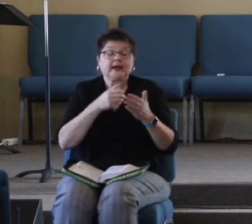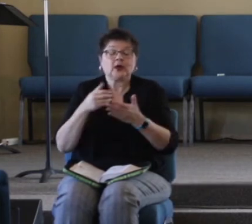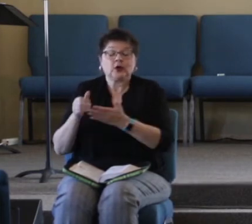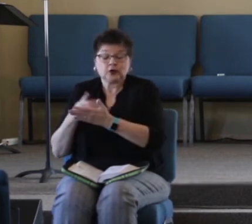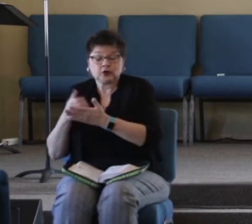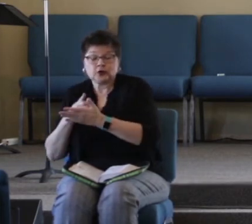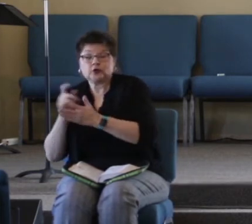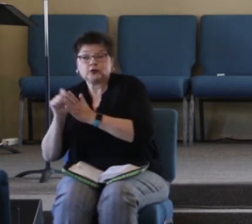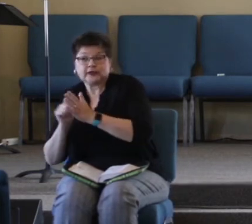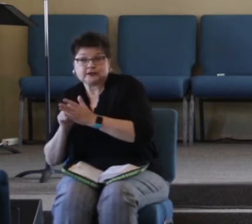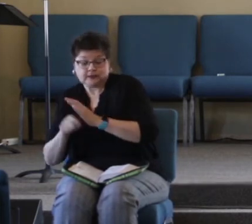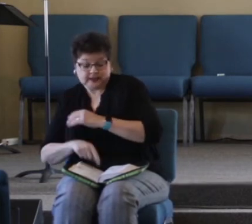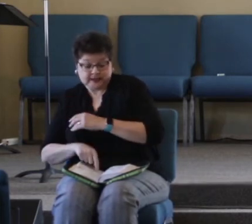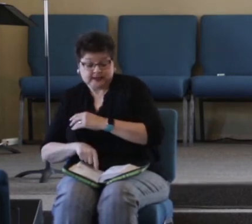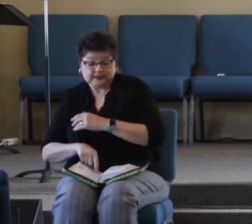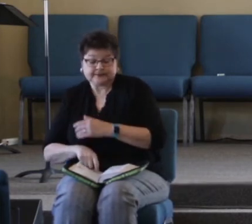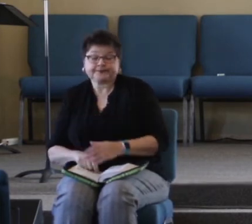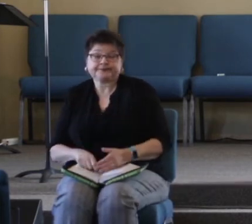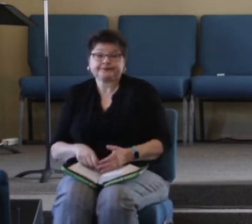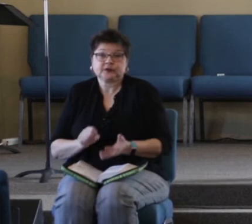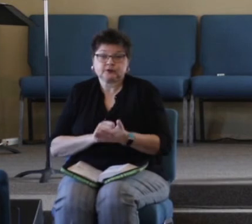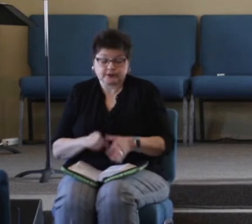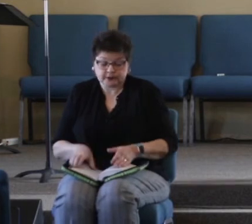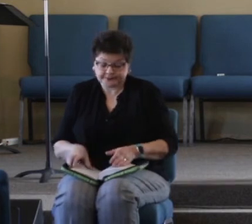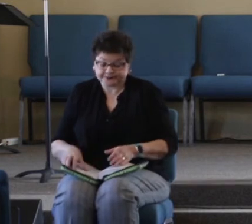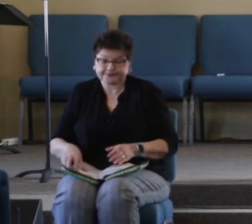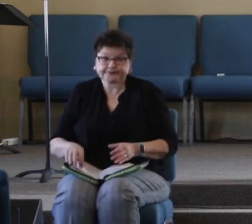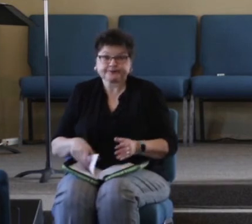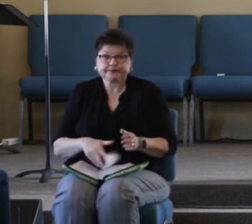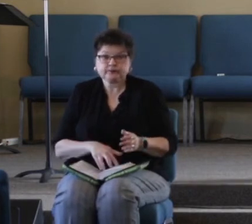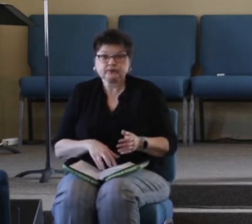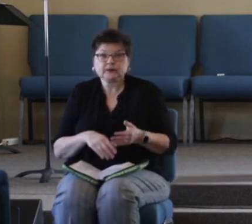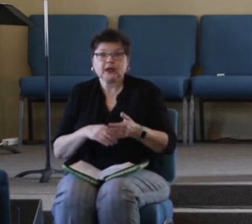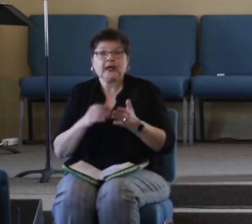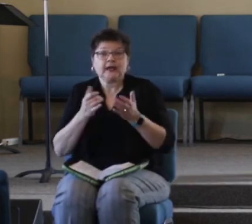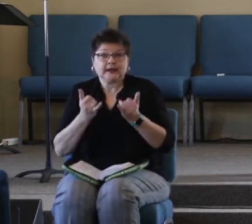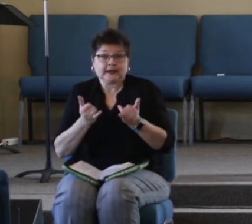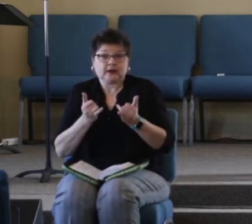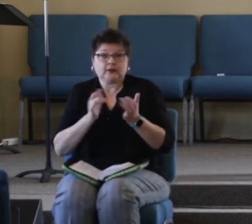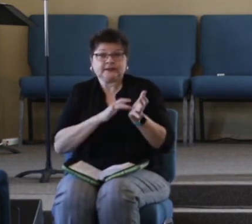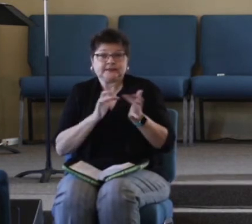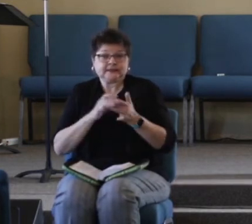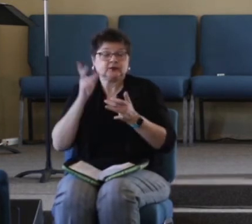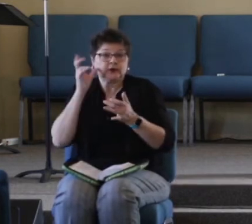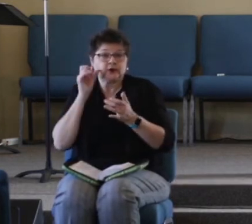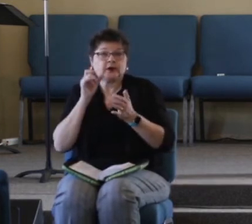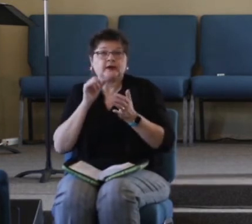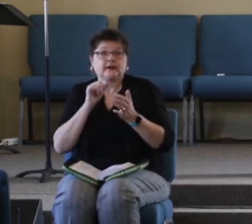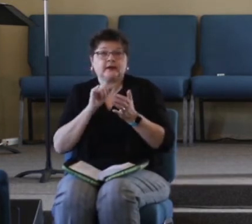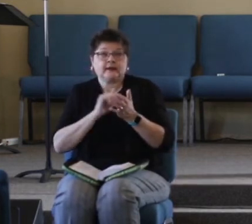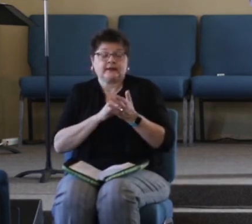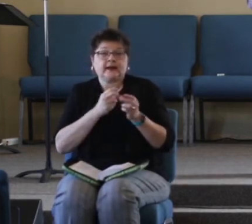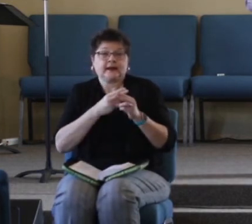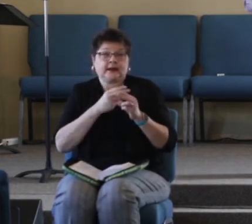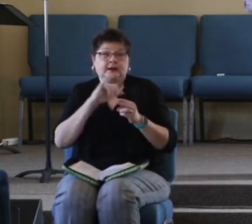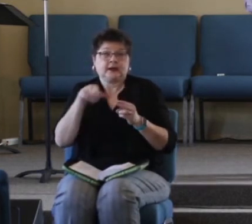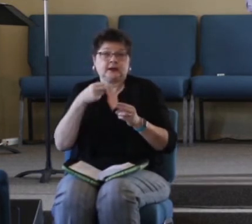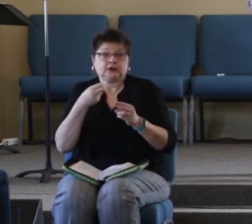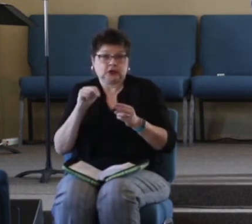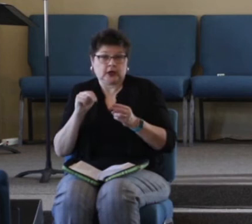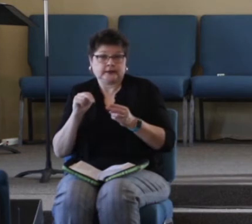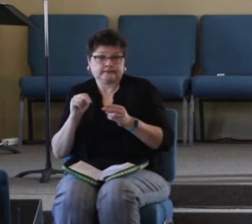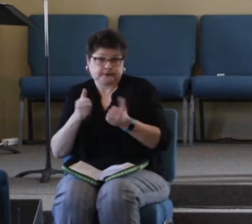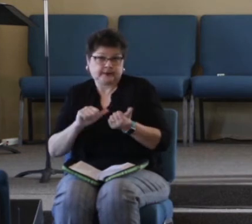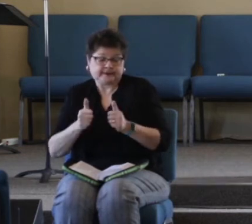perspective in this passage of scripture. So in verse 12, now when Jesus heard that John had been taken into custody, that's John the Baptist,